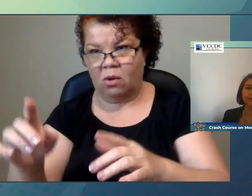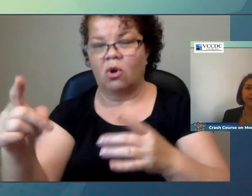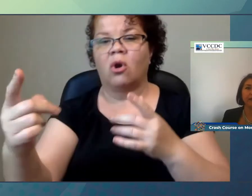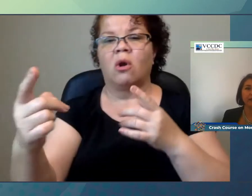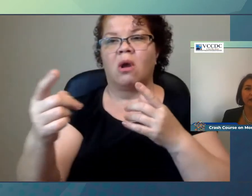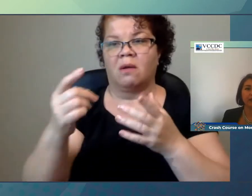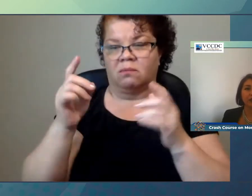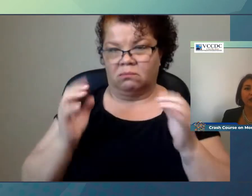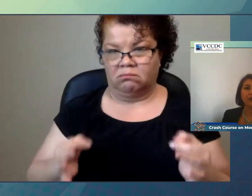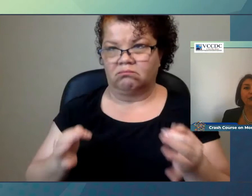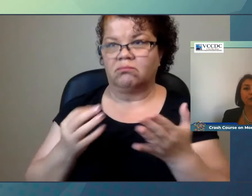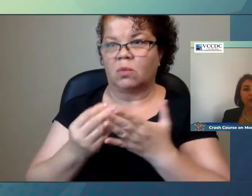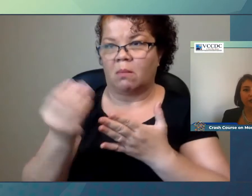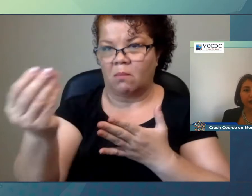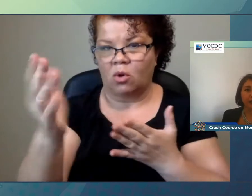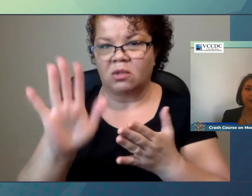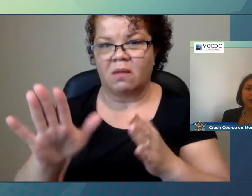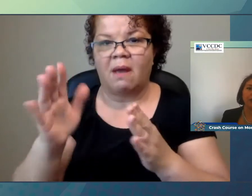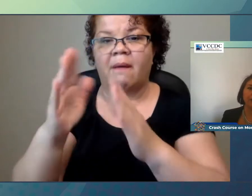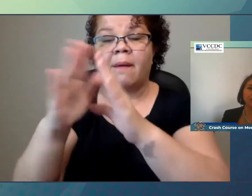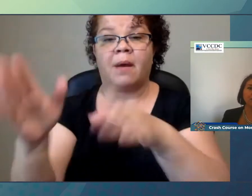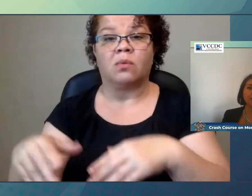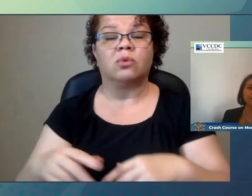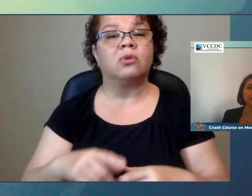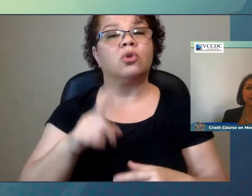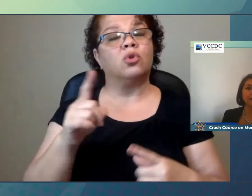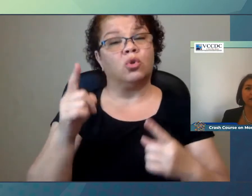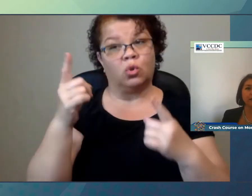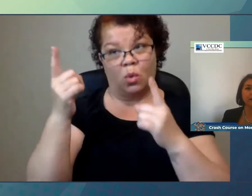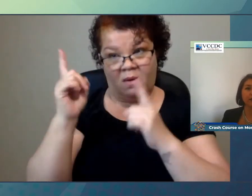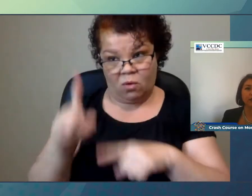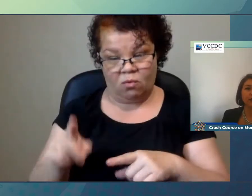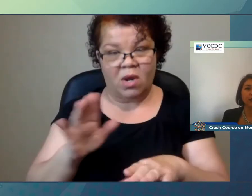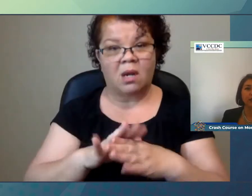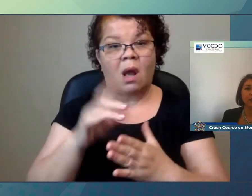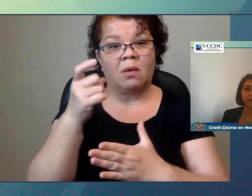property. You would have agreed upon a purchase price.